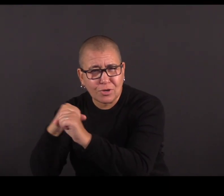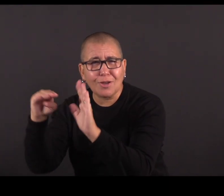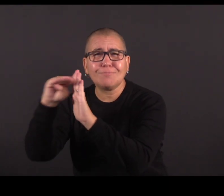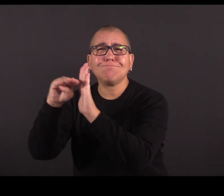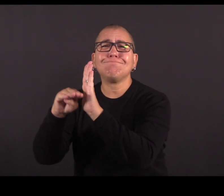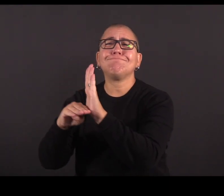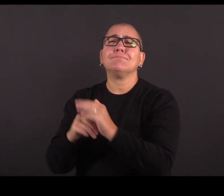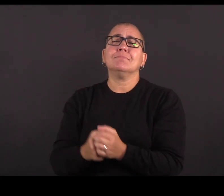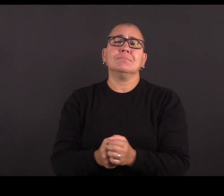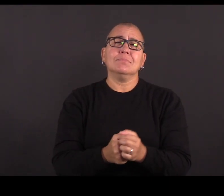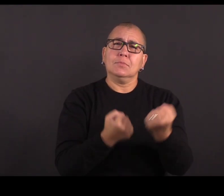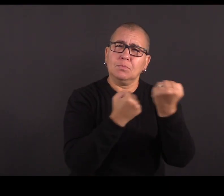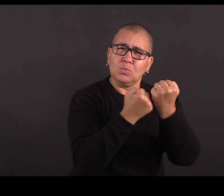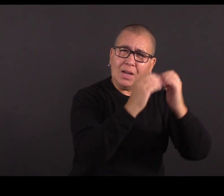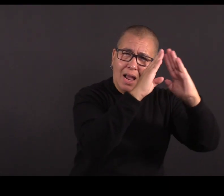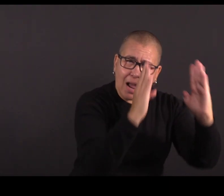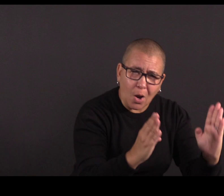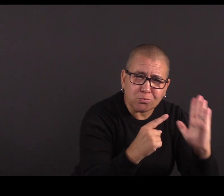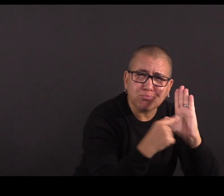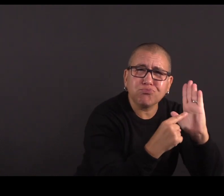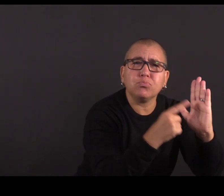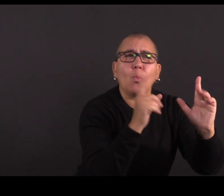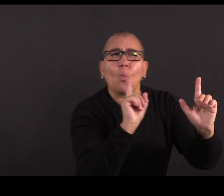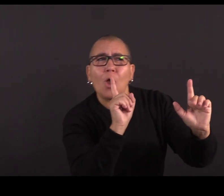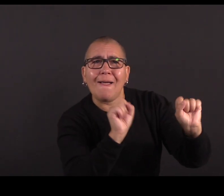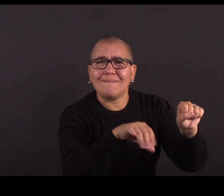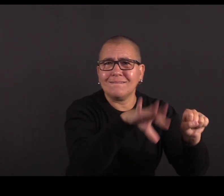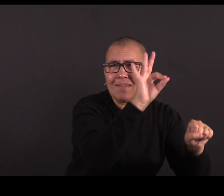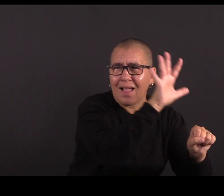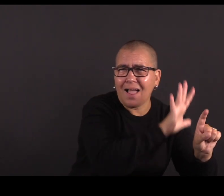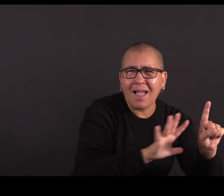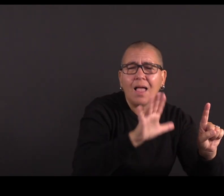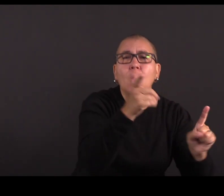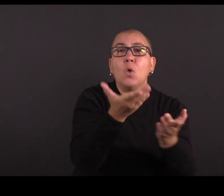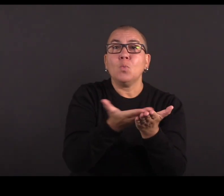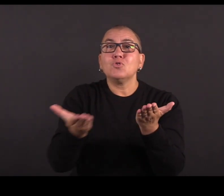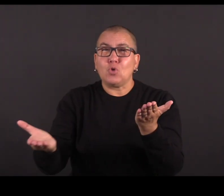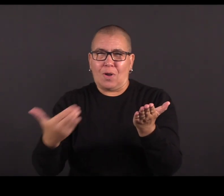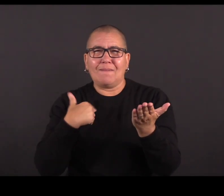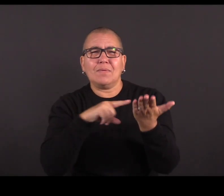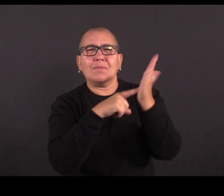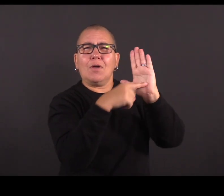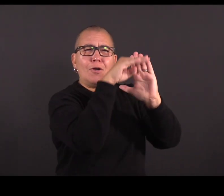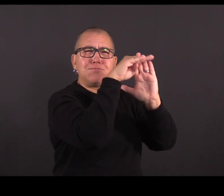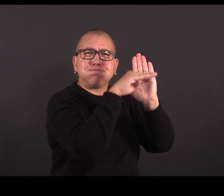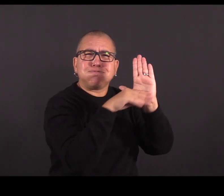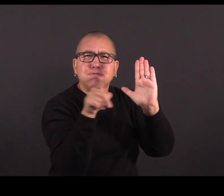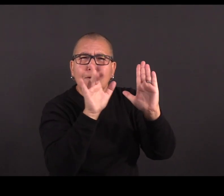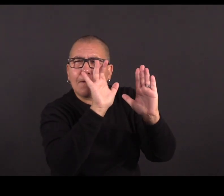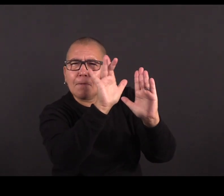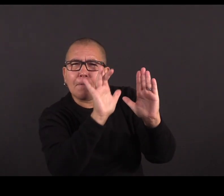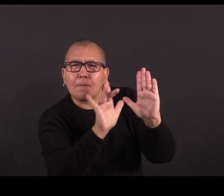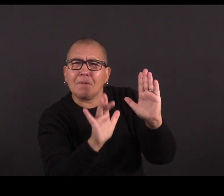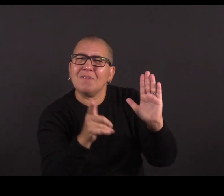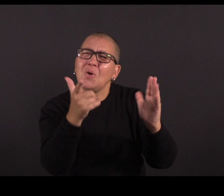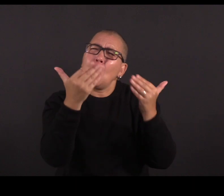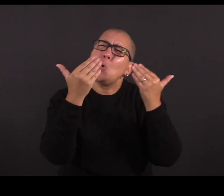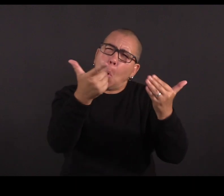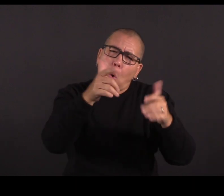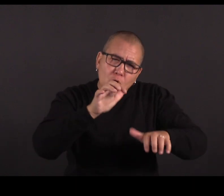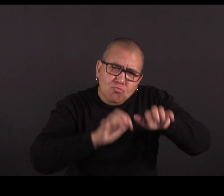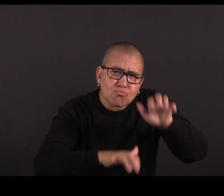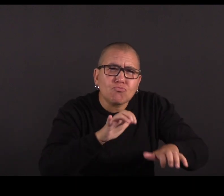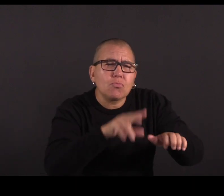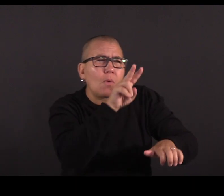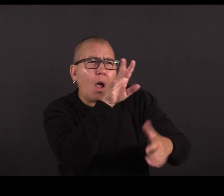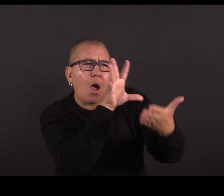more can be found on the resources page connected to this segment. Please access those pages and find